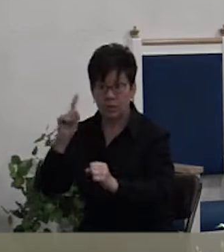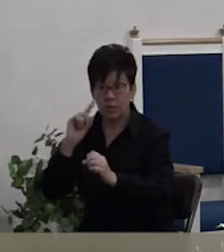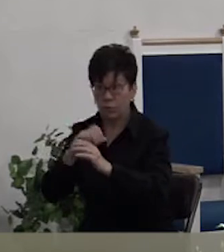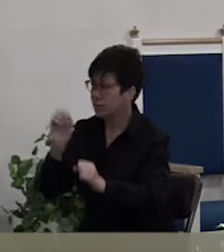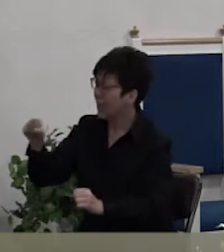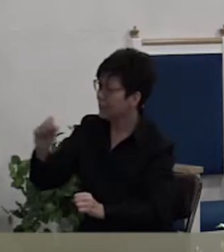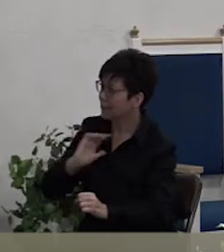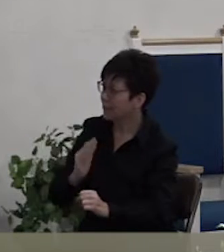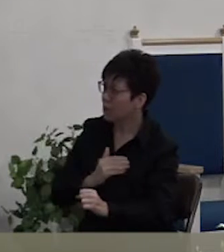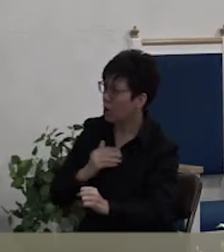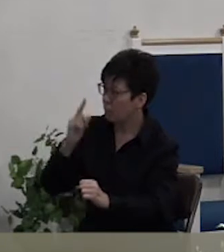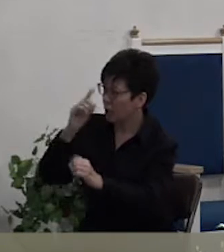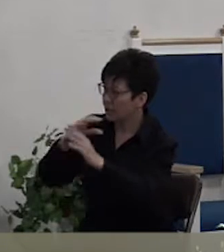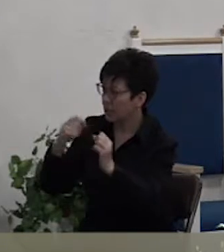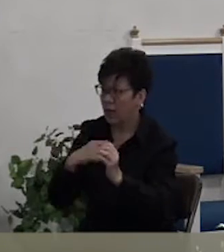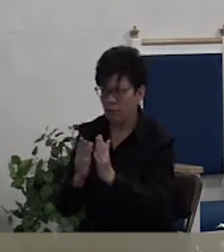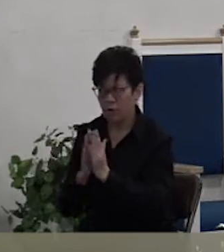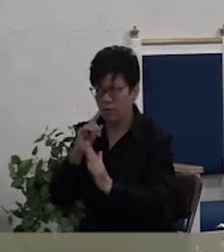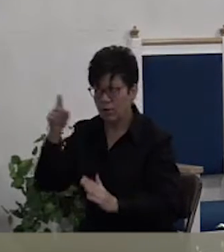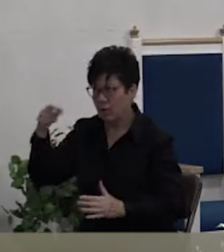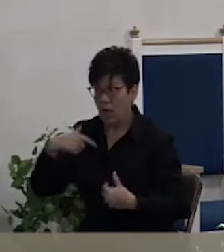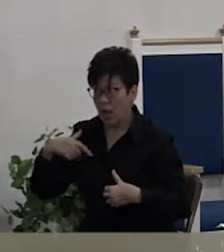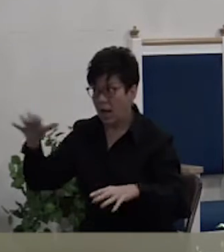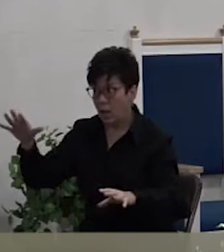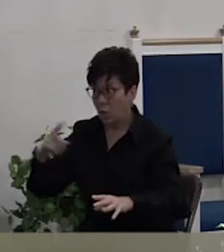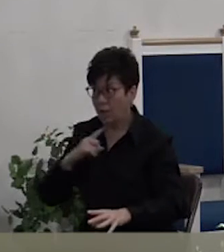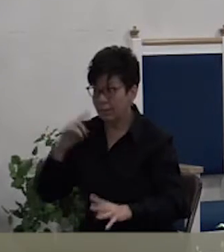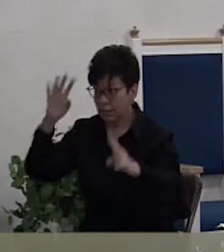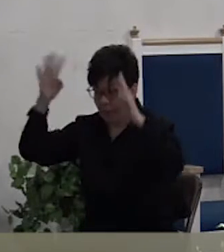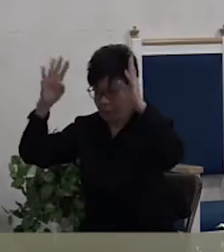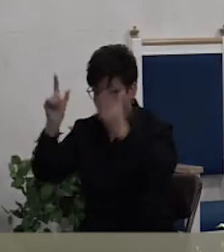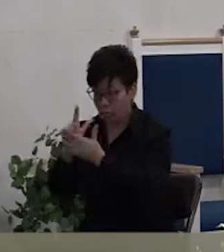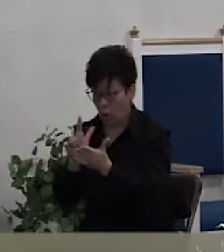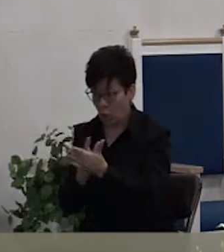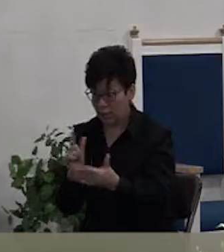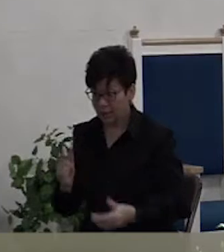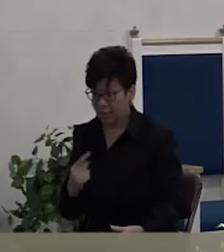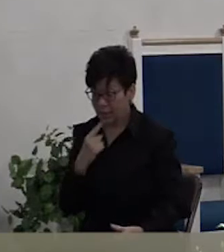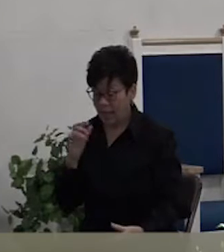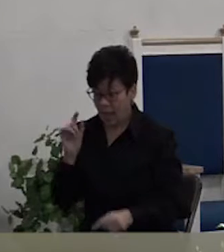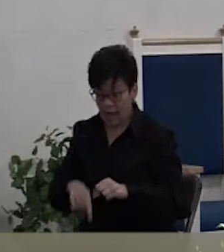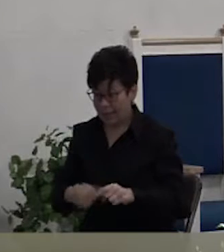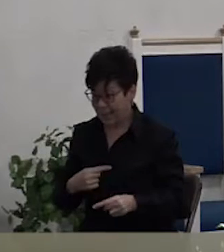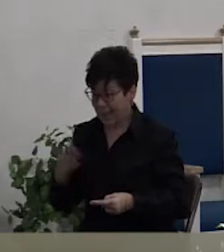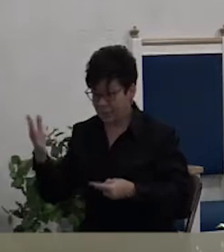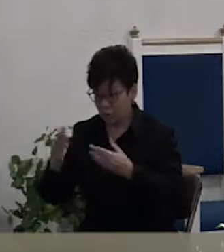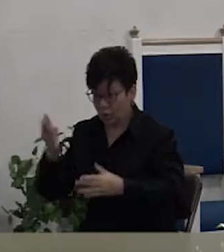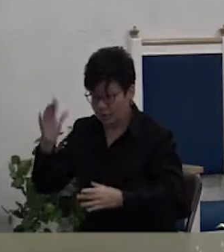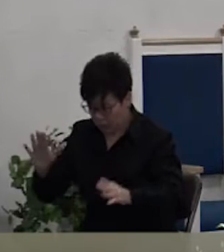Yes, he's our president. I'm praying for him because I don't want him to come up with laws that say that I can't serve God.